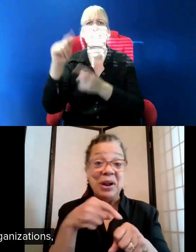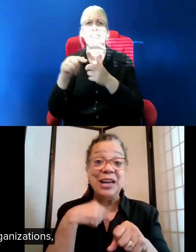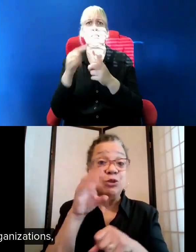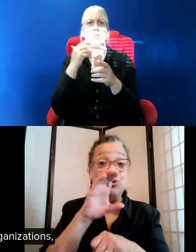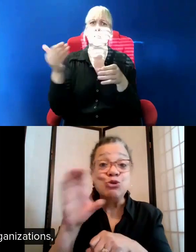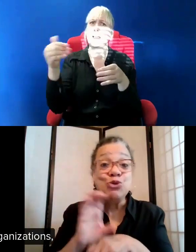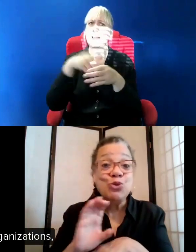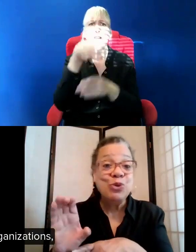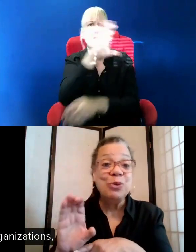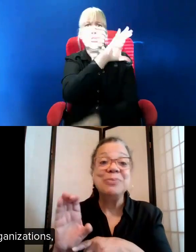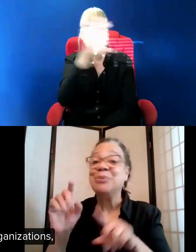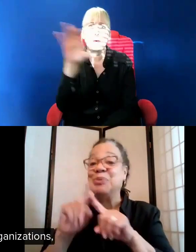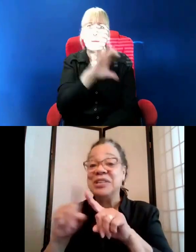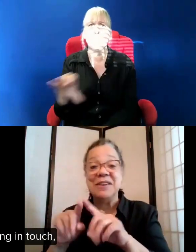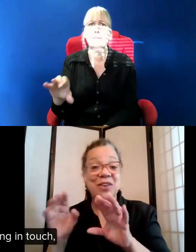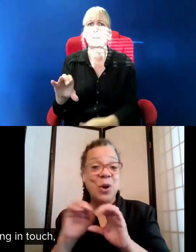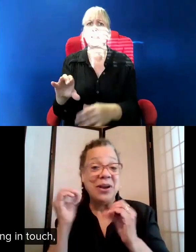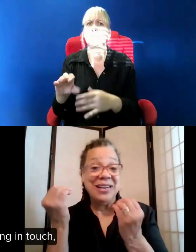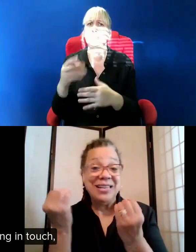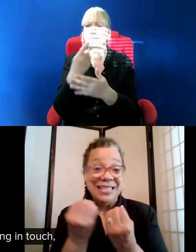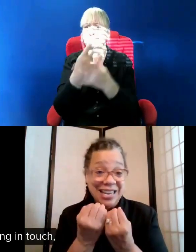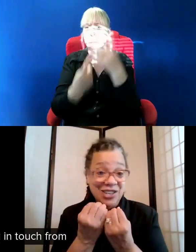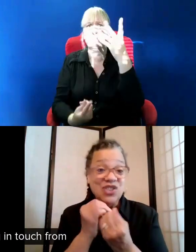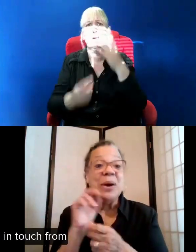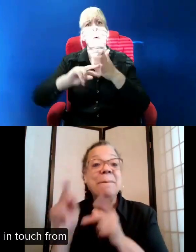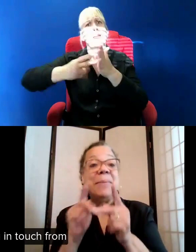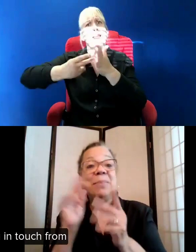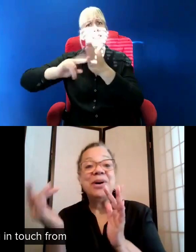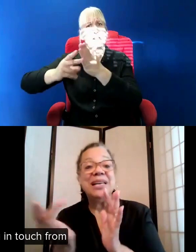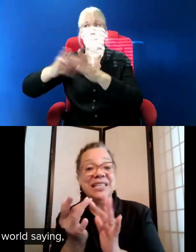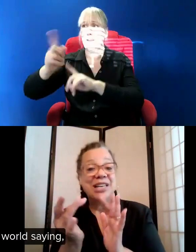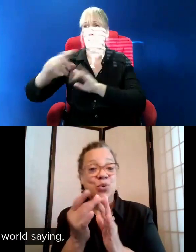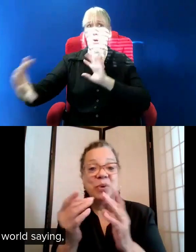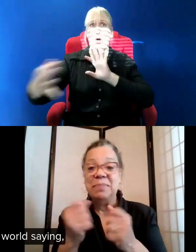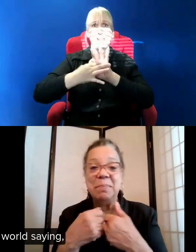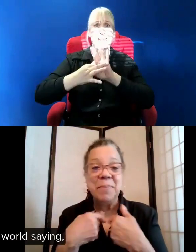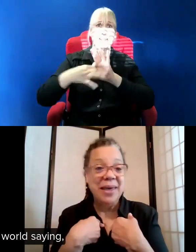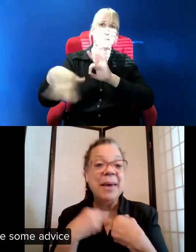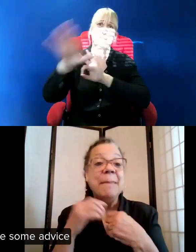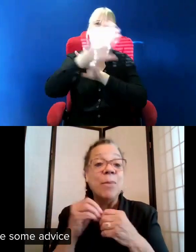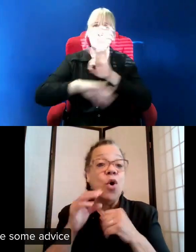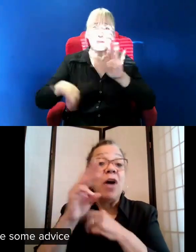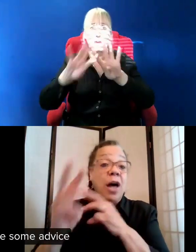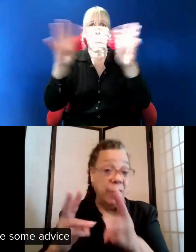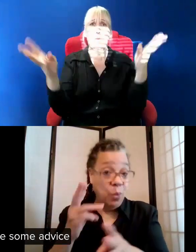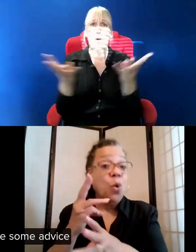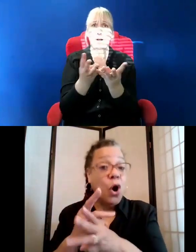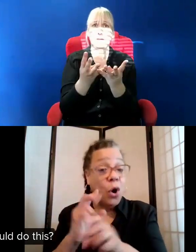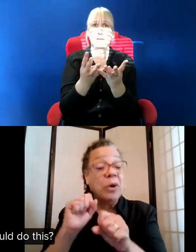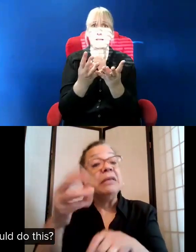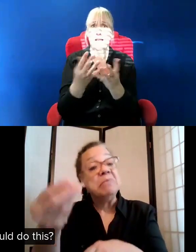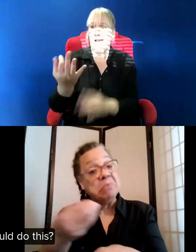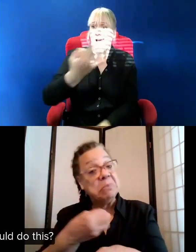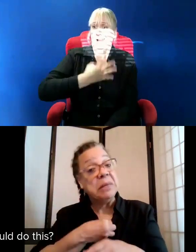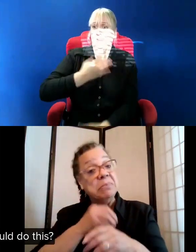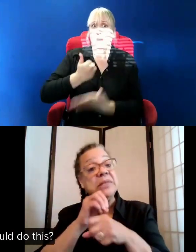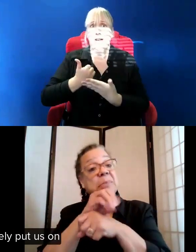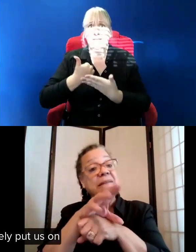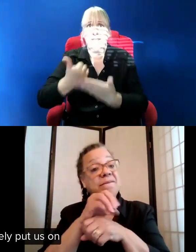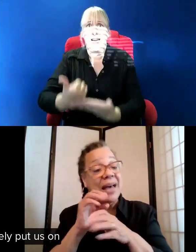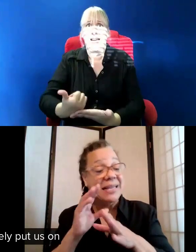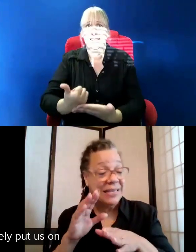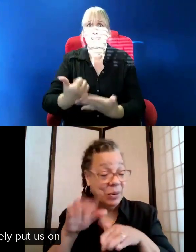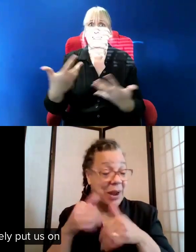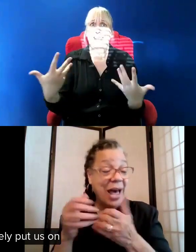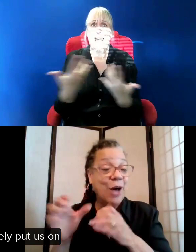with different organisations? People getting in touch from all around the world saying, can you give me some advice on how I could do this?